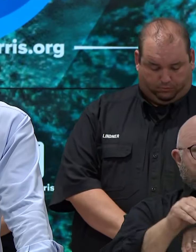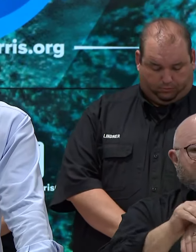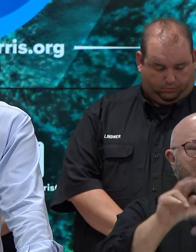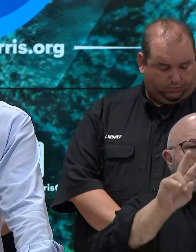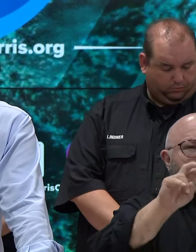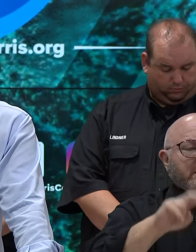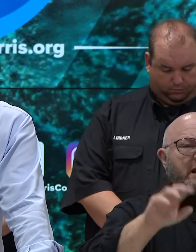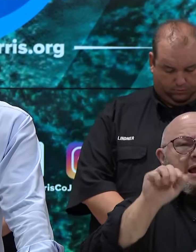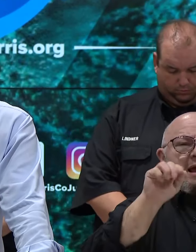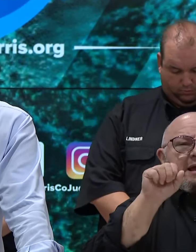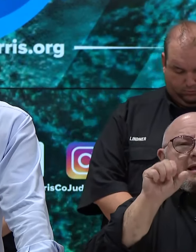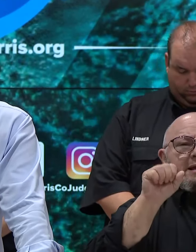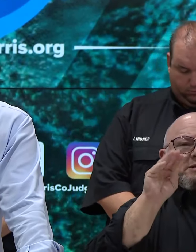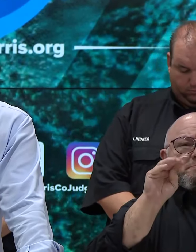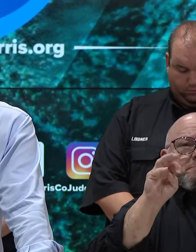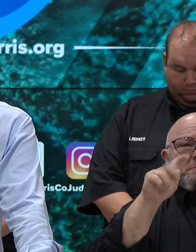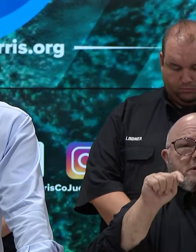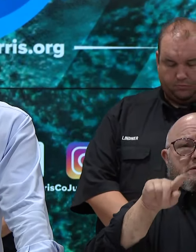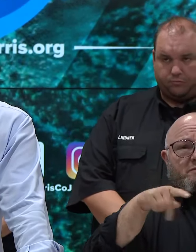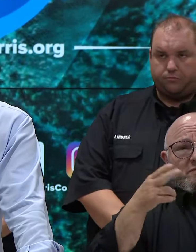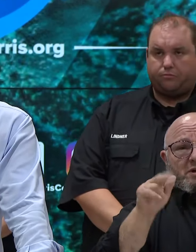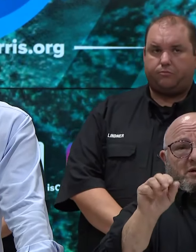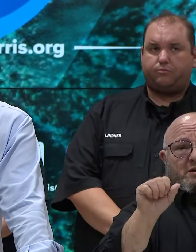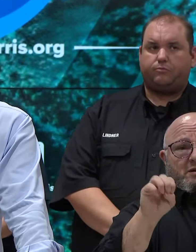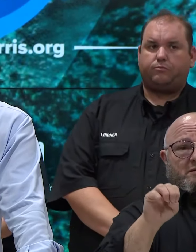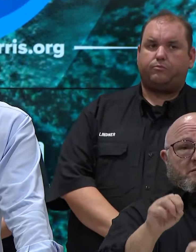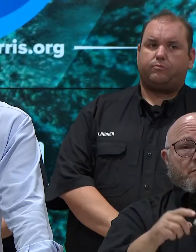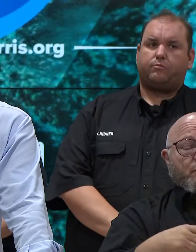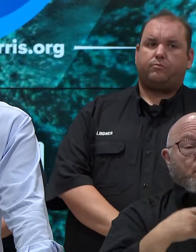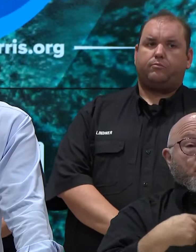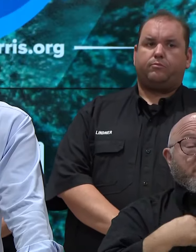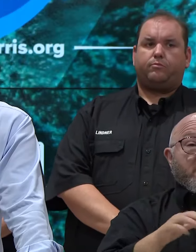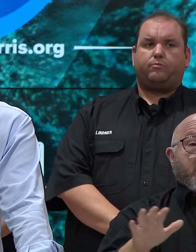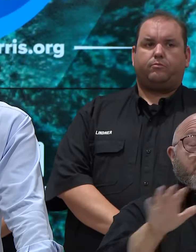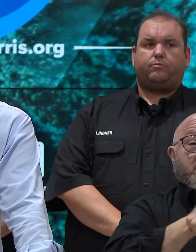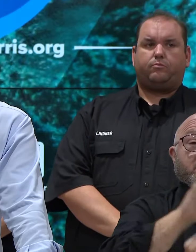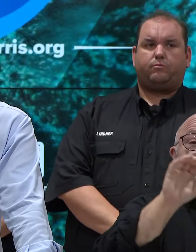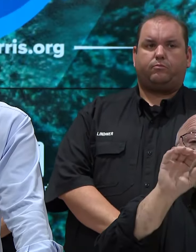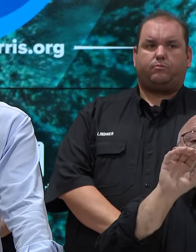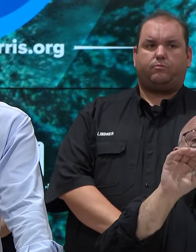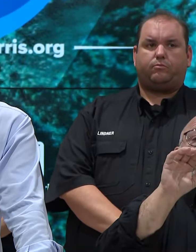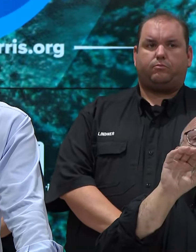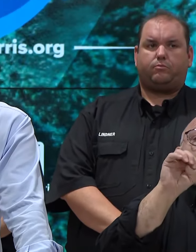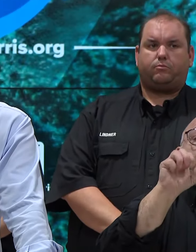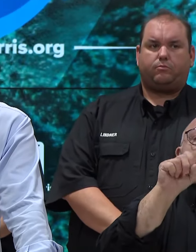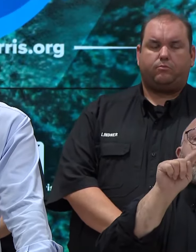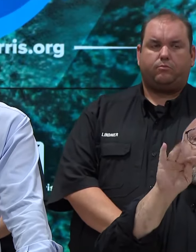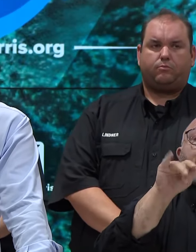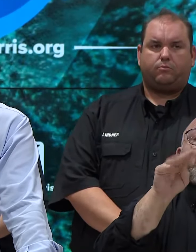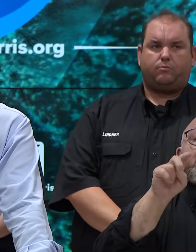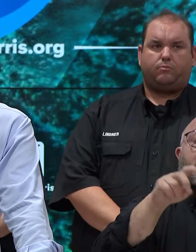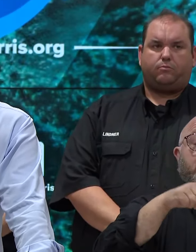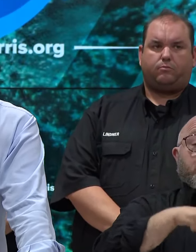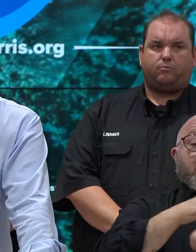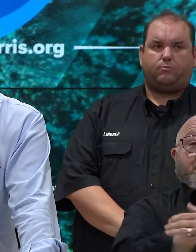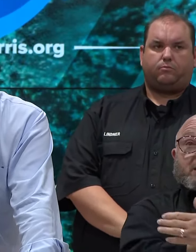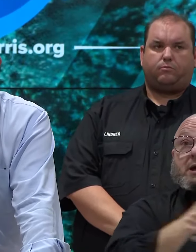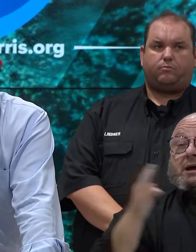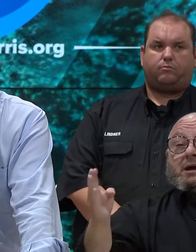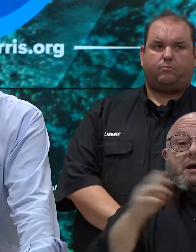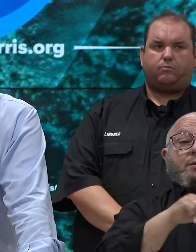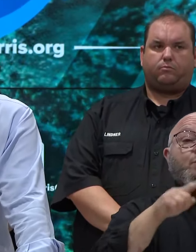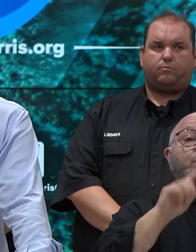and sometime as soon as we have an estimated restoration timeline, we will release that to you.